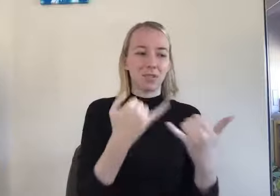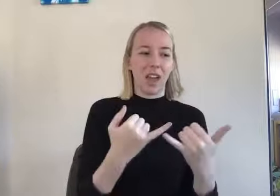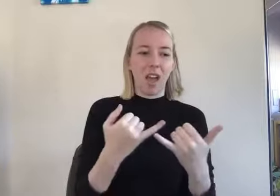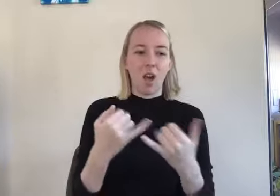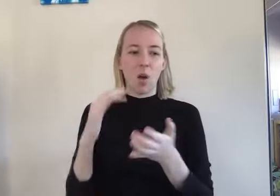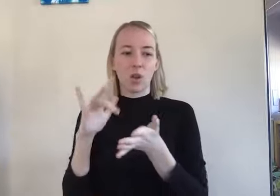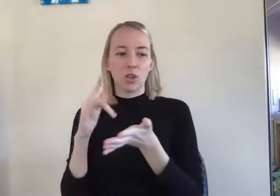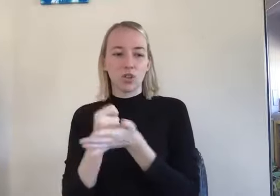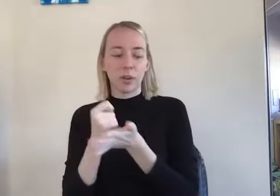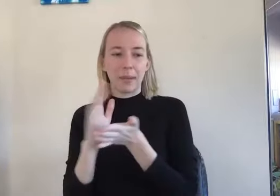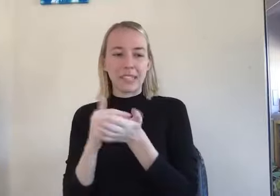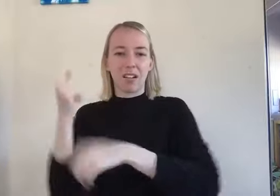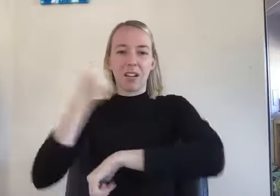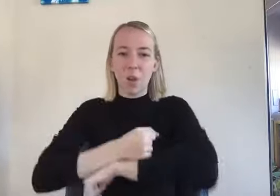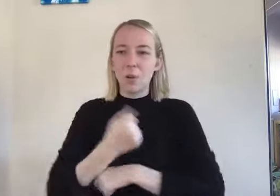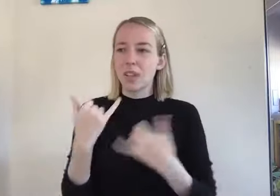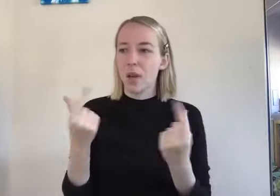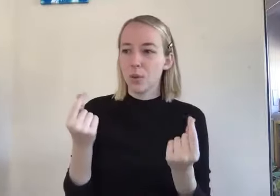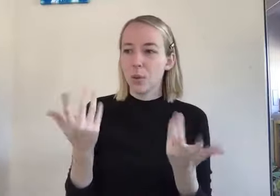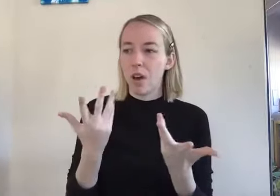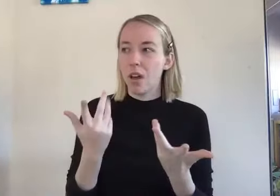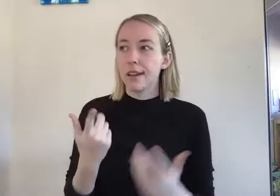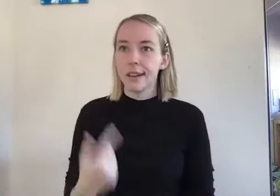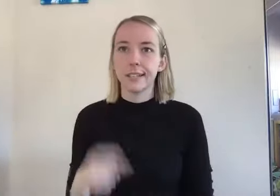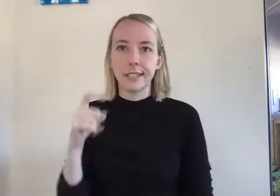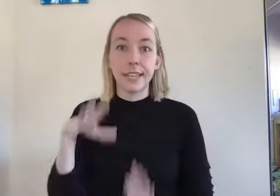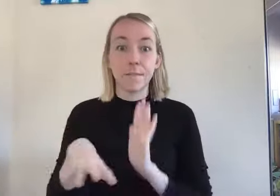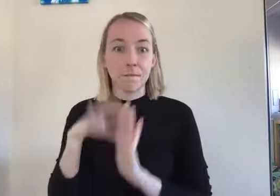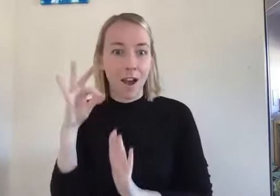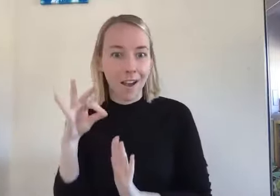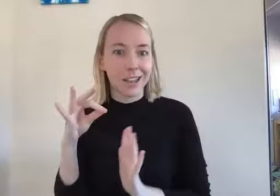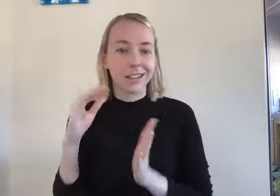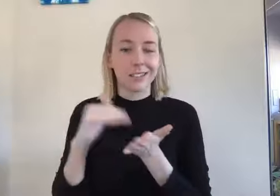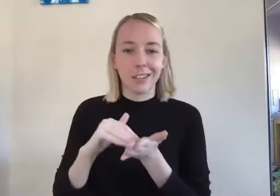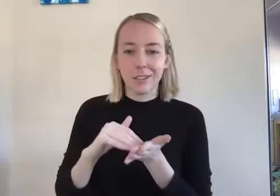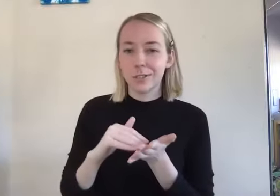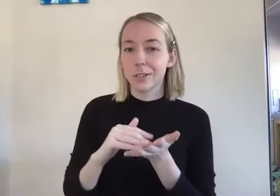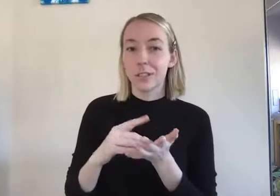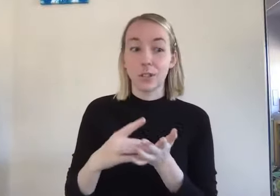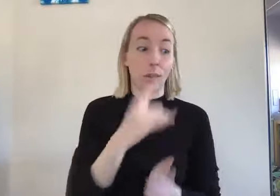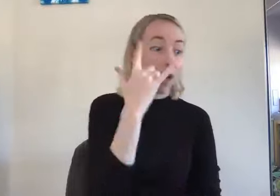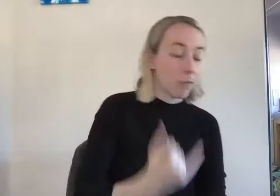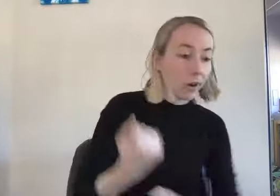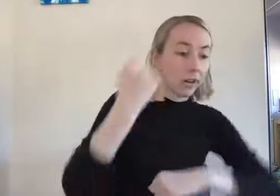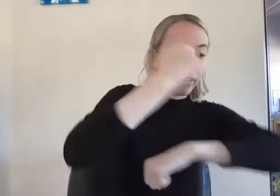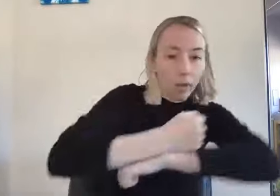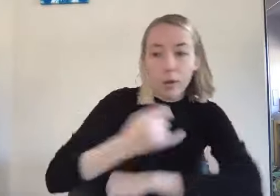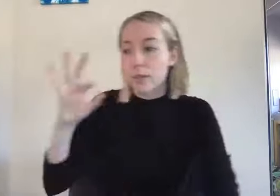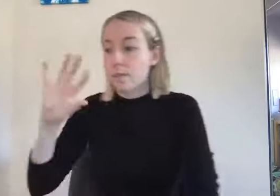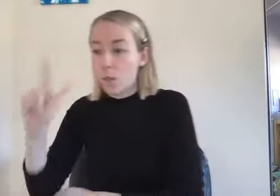And it was a hard, tough pull. I mean, they had been in California, they no longer were, then they were in Florida. And I